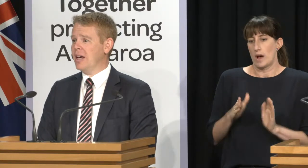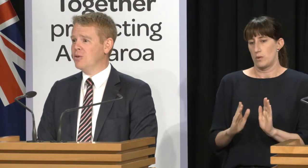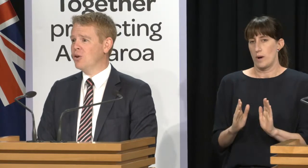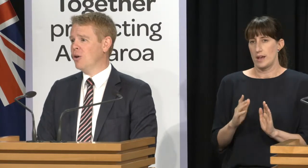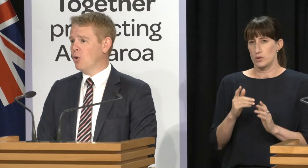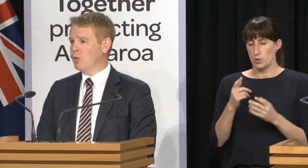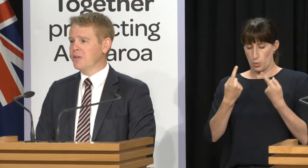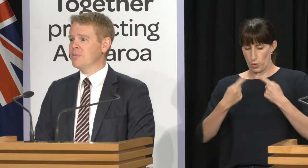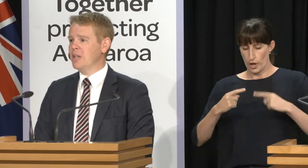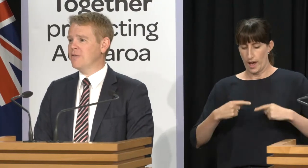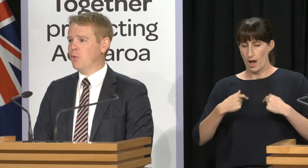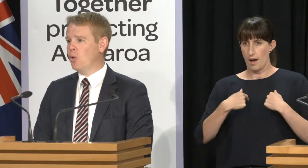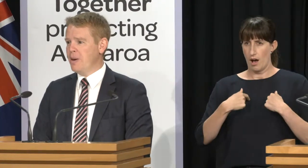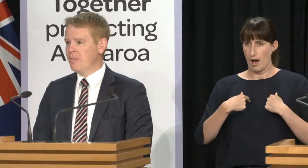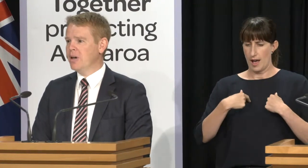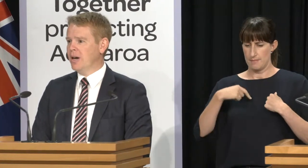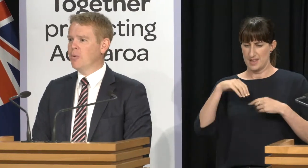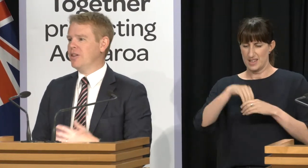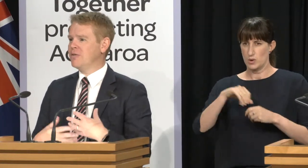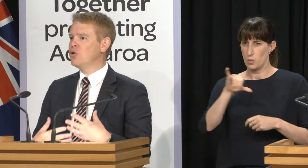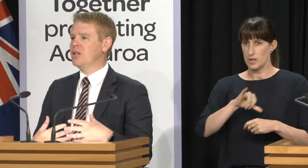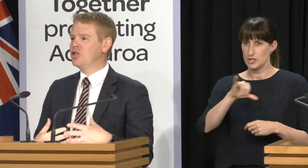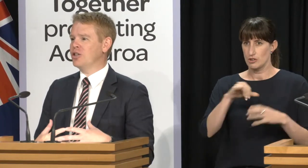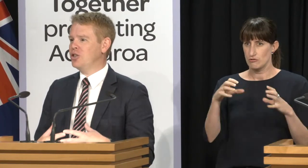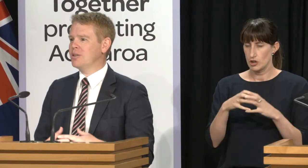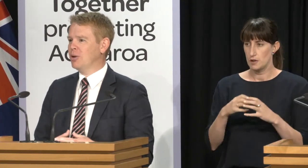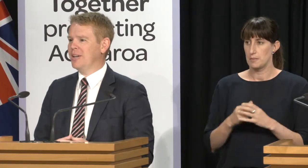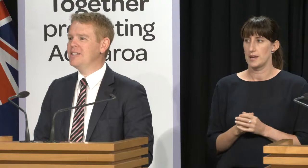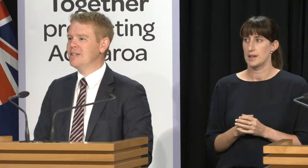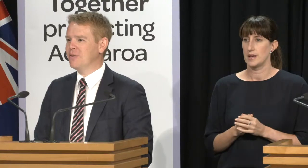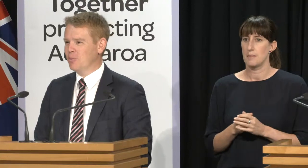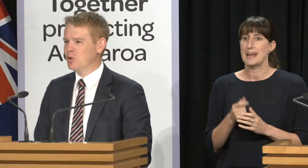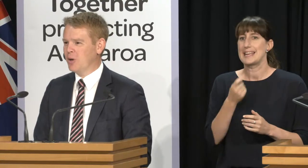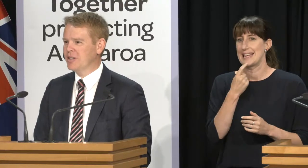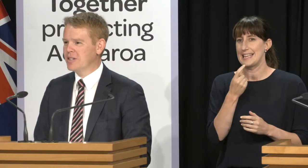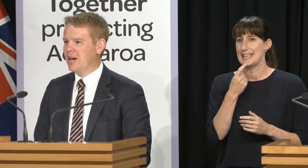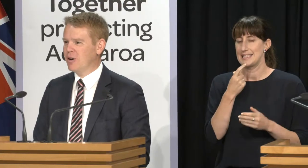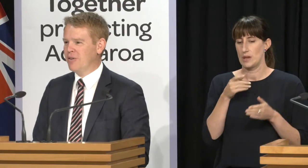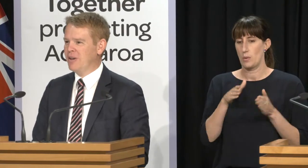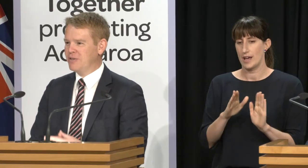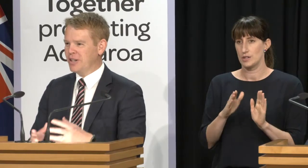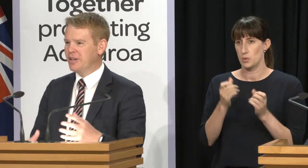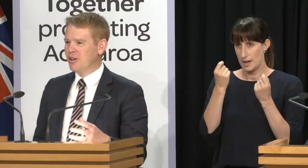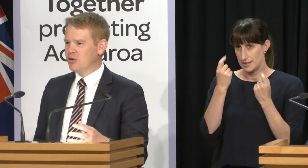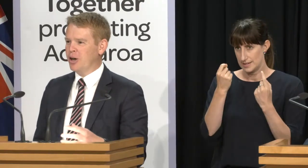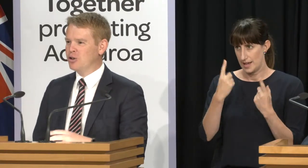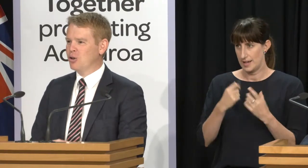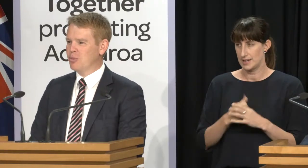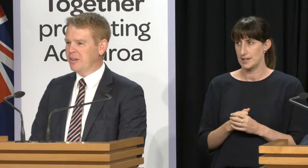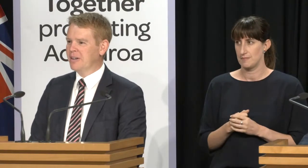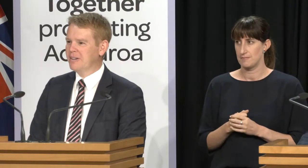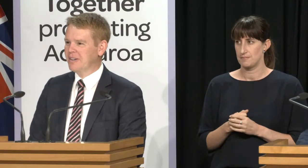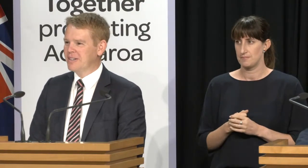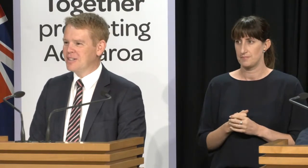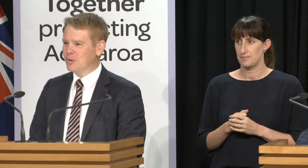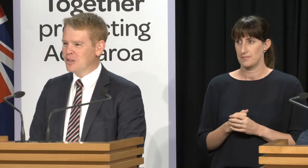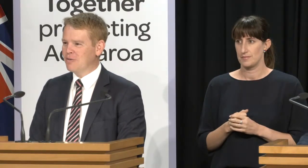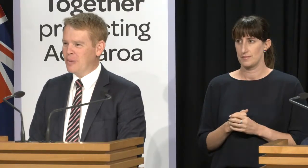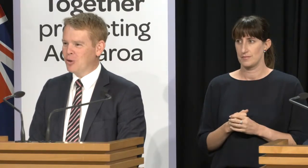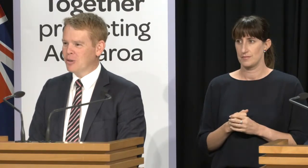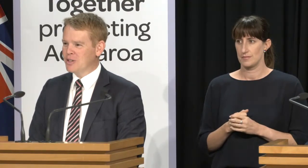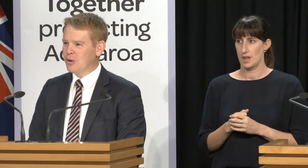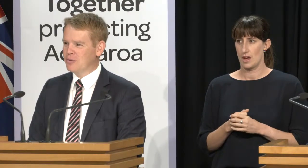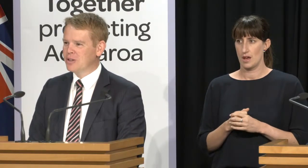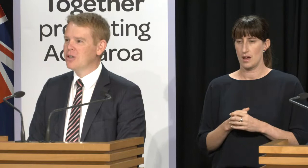to understand what all of this means for them in a way that's very digestible and easy for them to understand, rather than have to try and interpret the